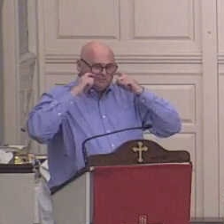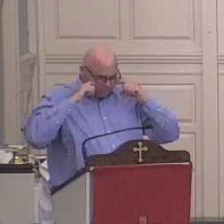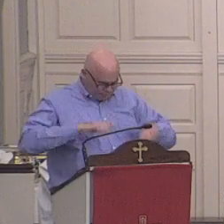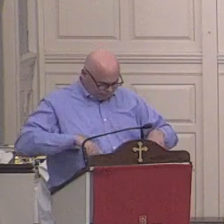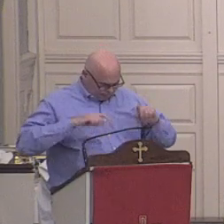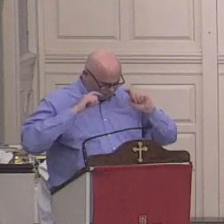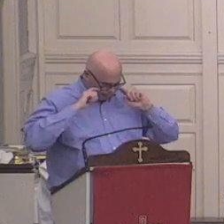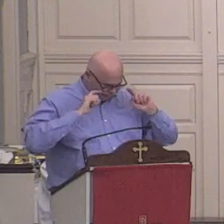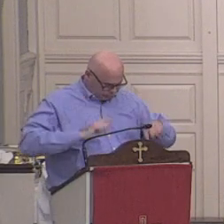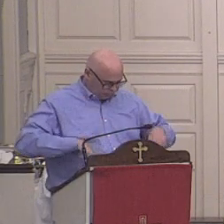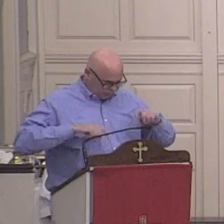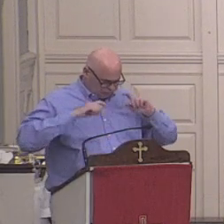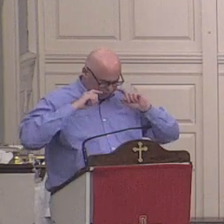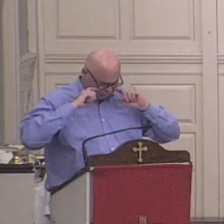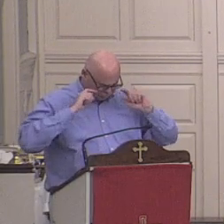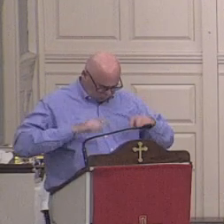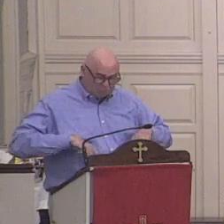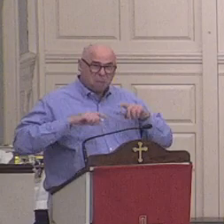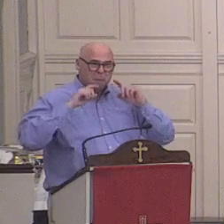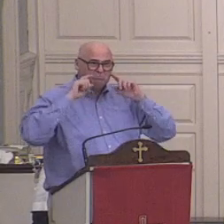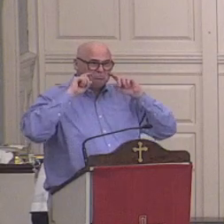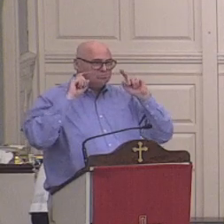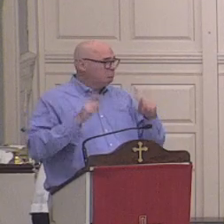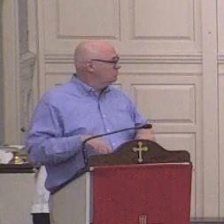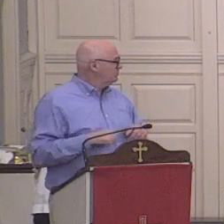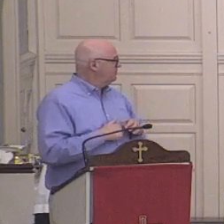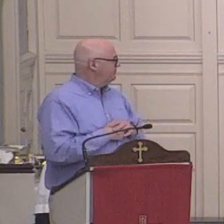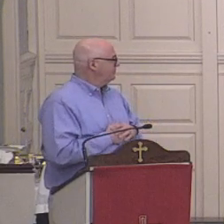He broke down and wept.